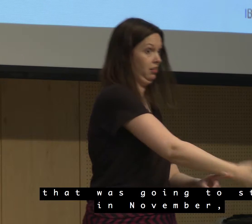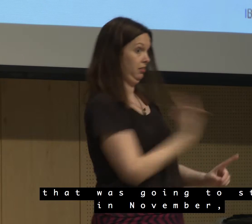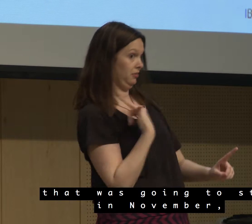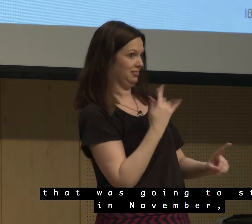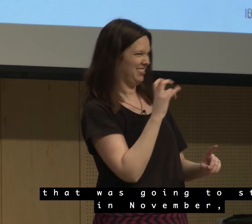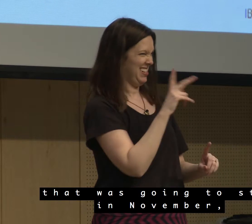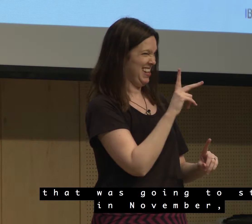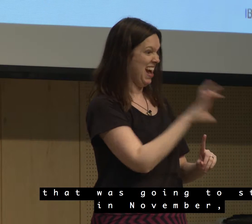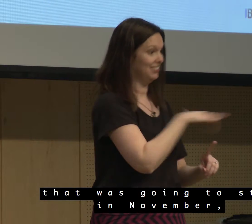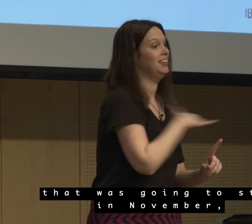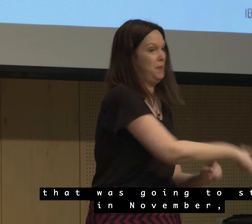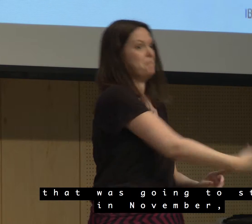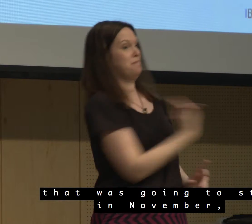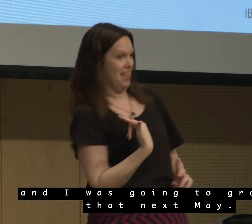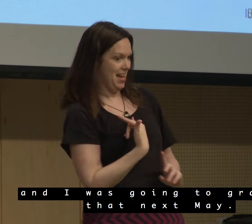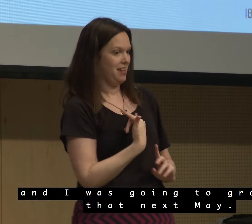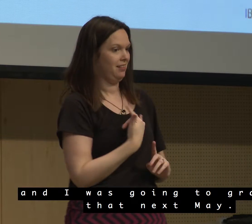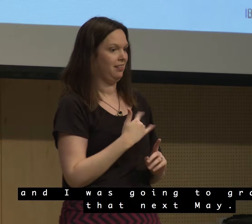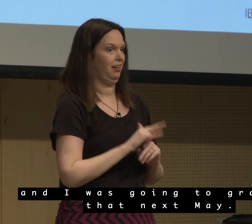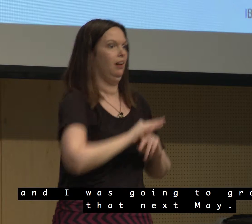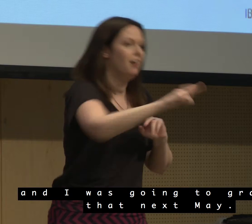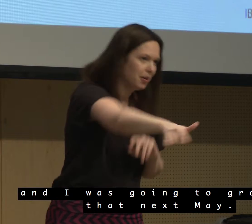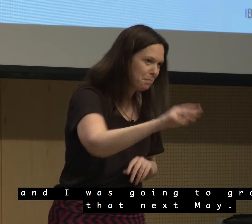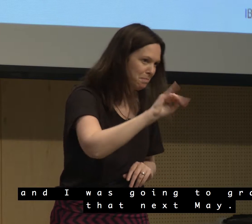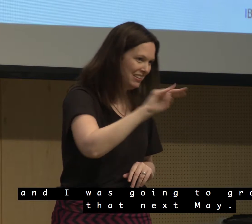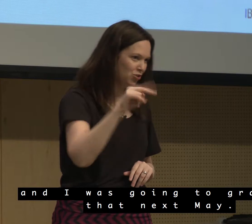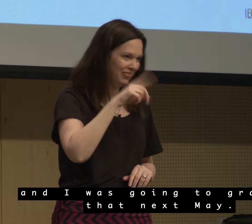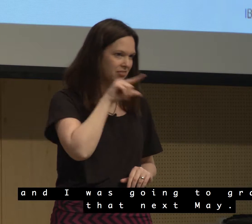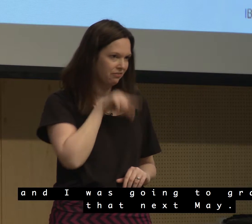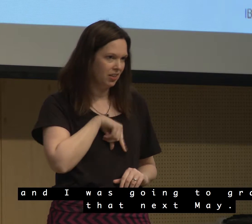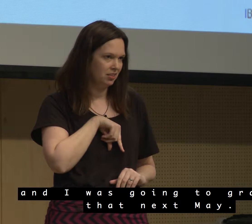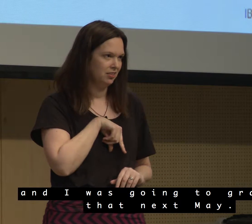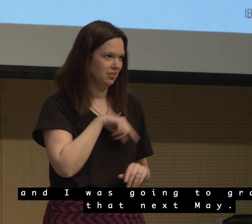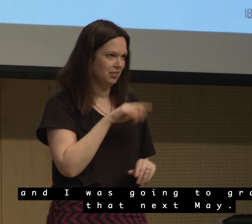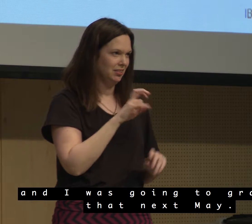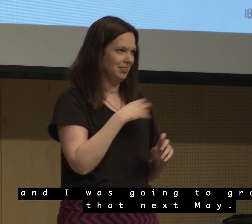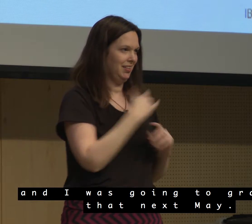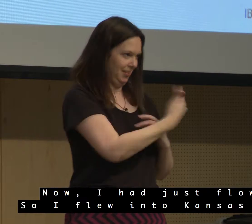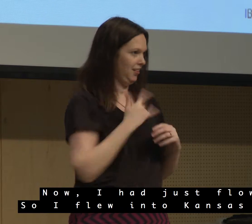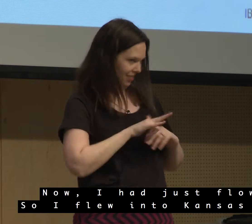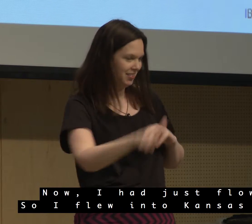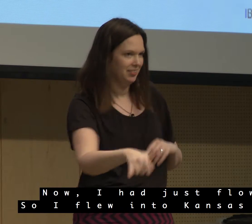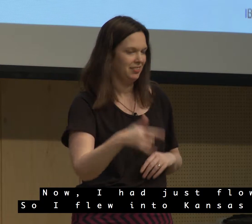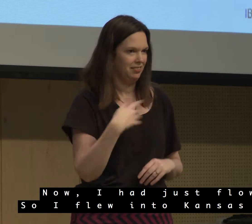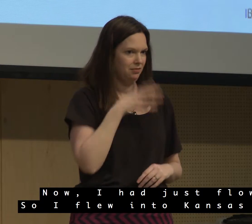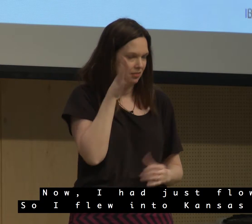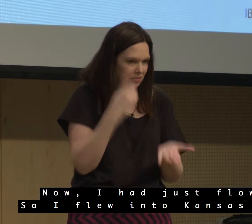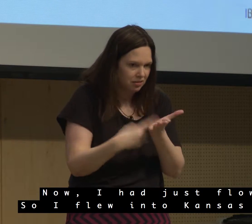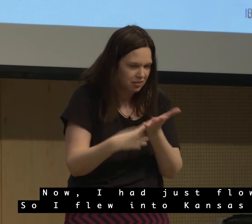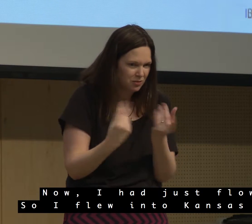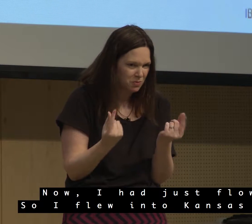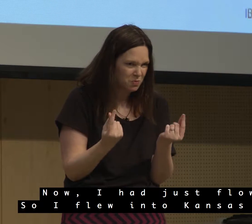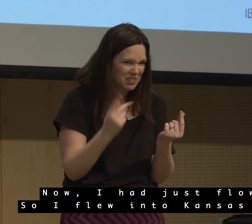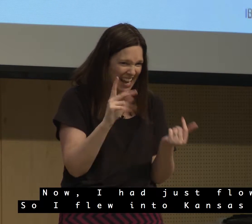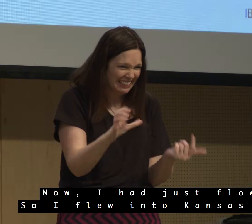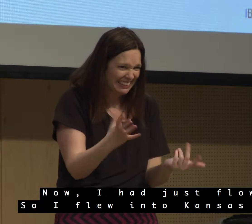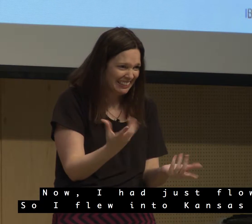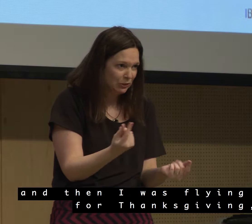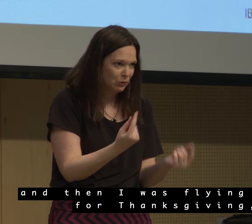November. And I was going to graduate that next May. Now, I had just flown, so I flew into Kansas City, and then I